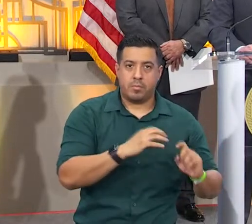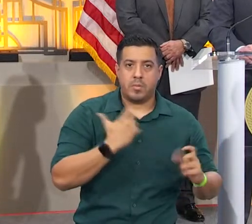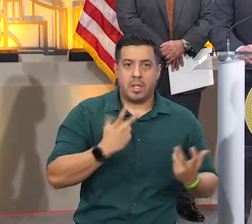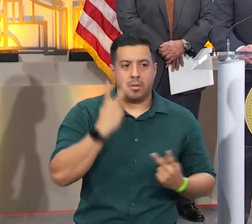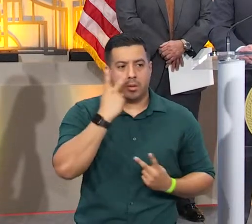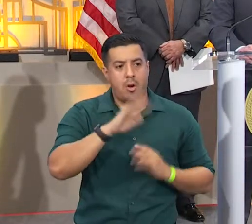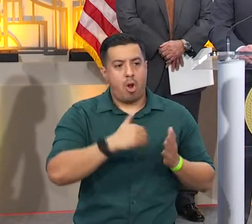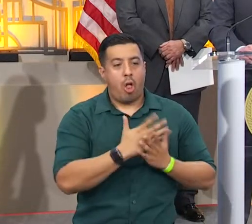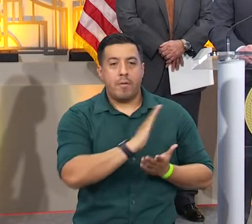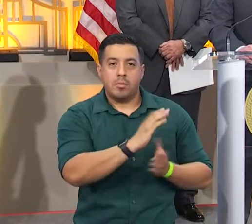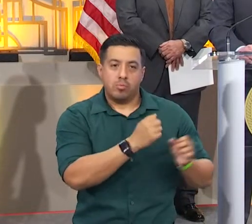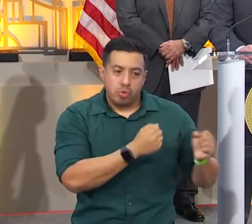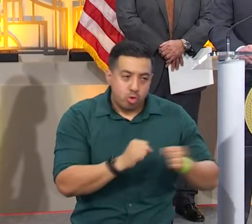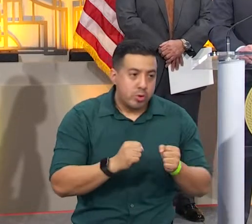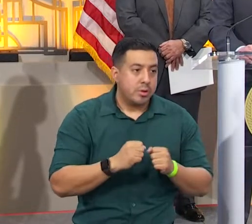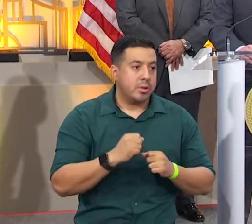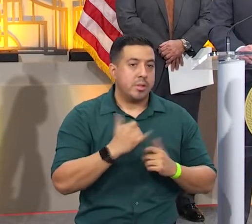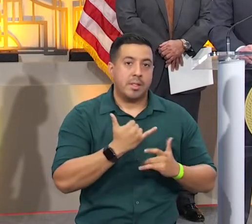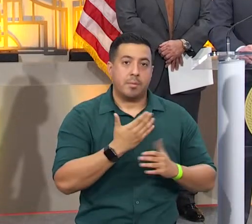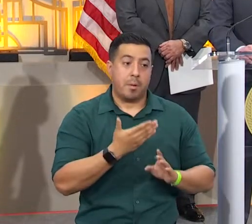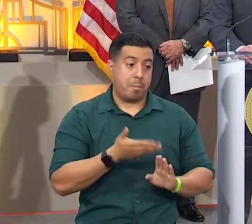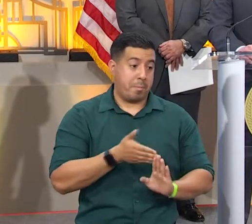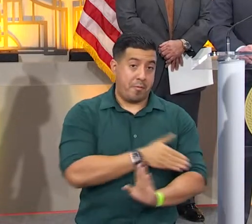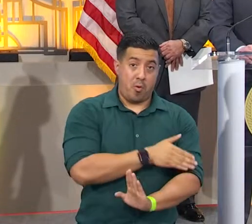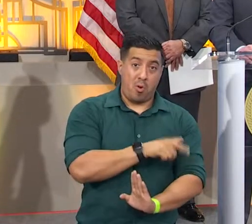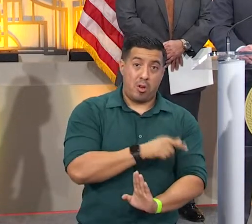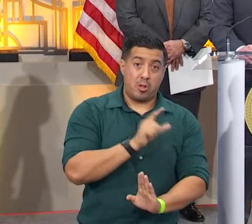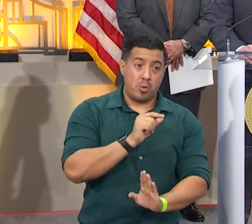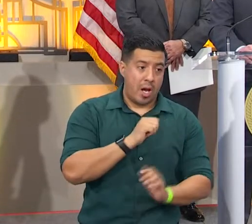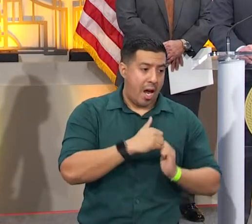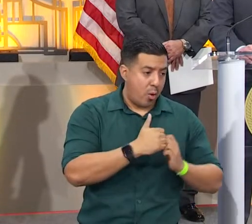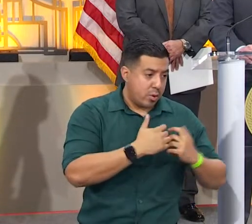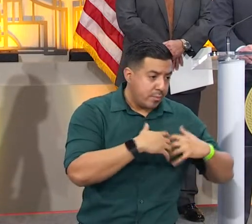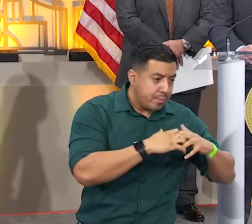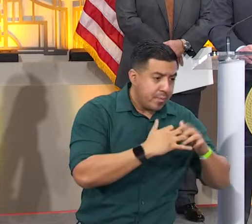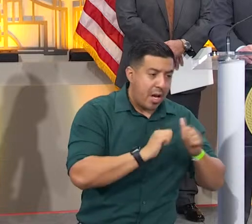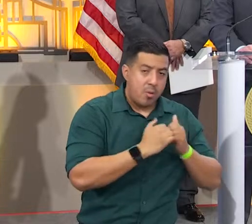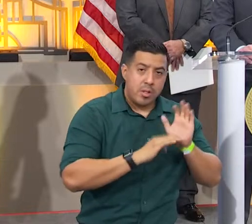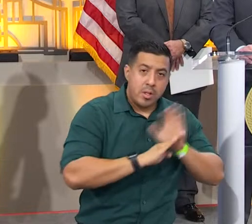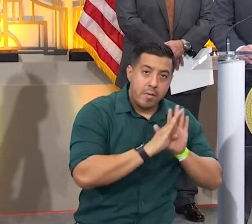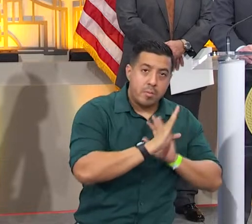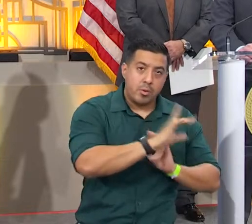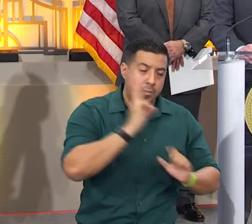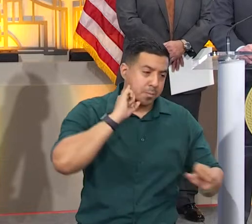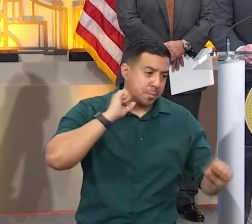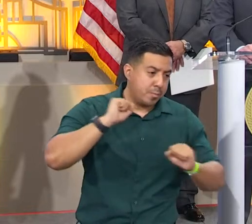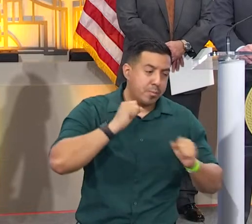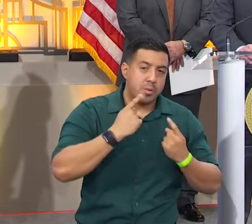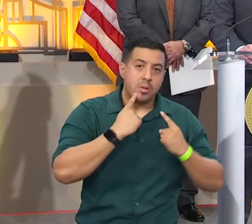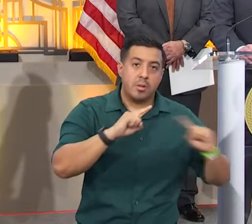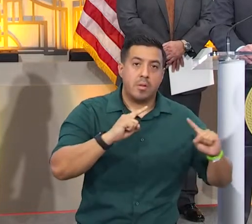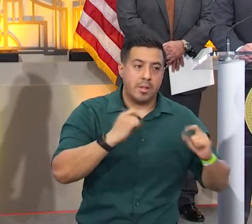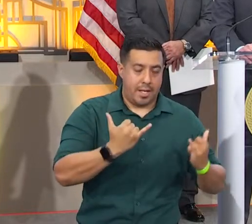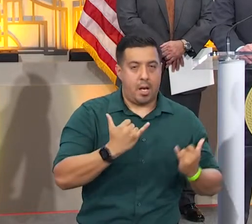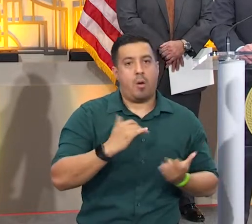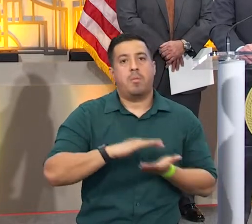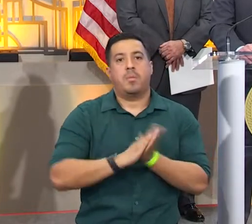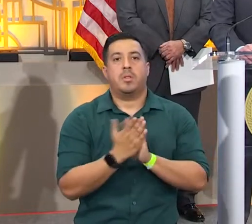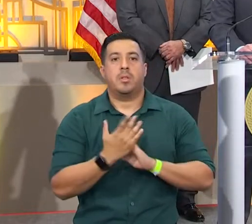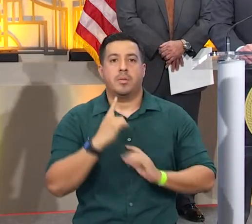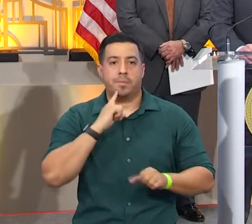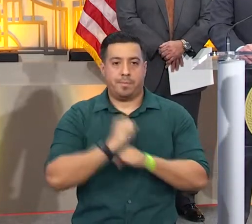deliberate strategic steps taken back then to conceive and develop Houston's new bold achievement are coming to fruition